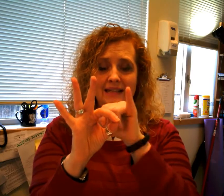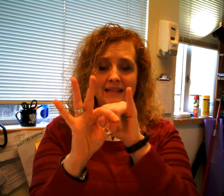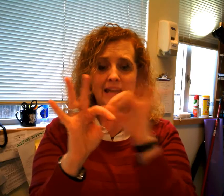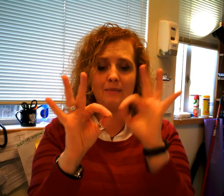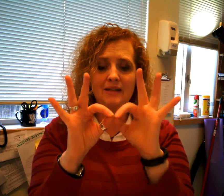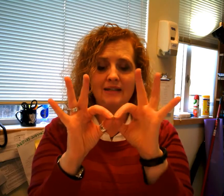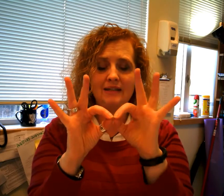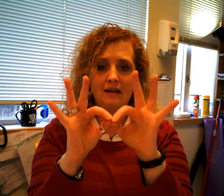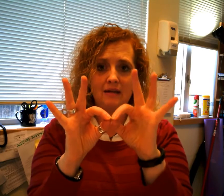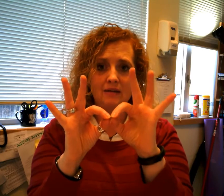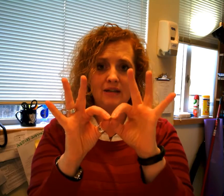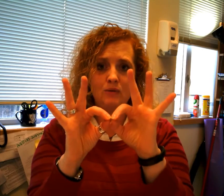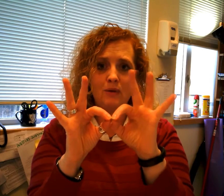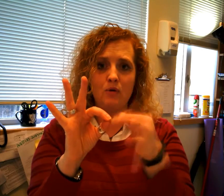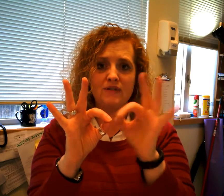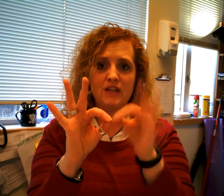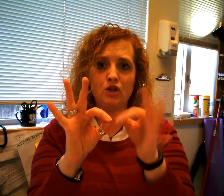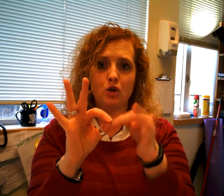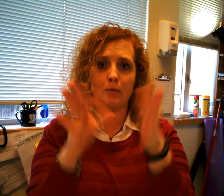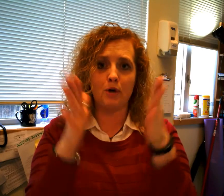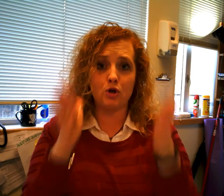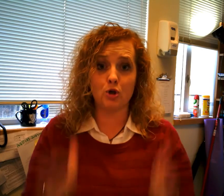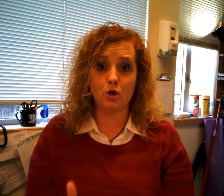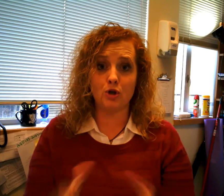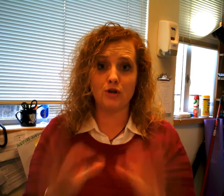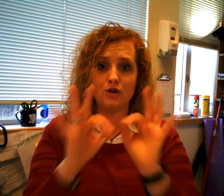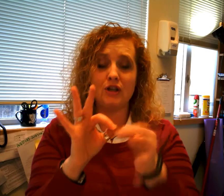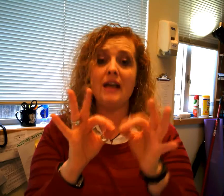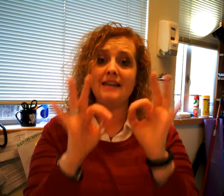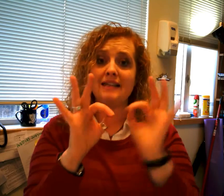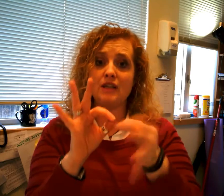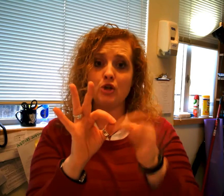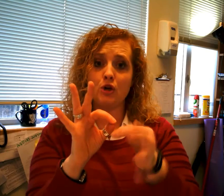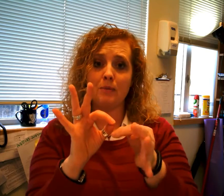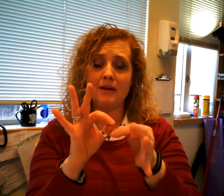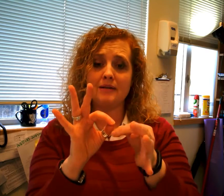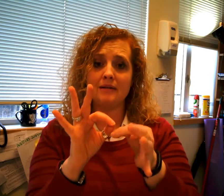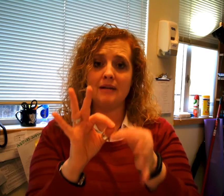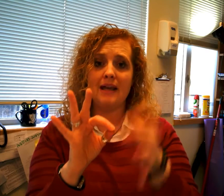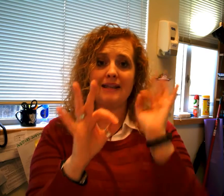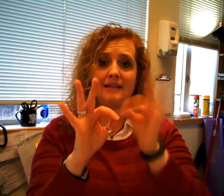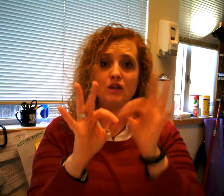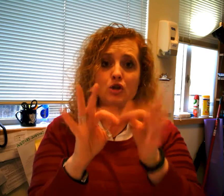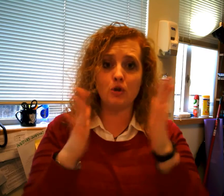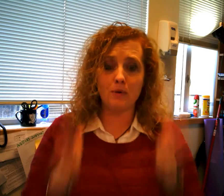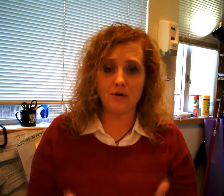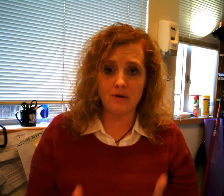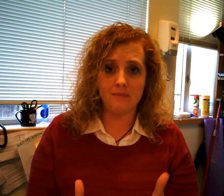same. This one moves. Interpreter. This is interpret. This is interpreter.